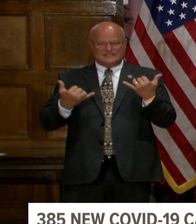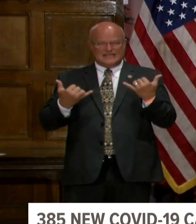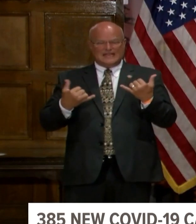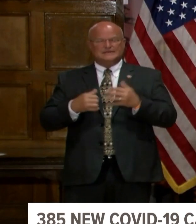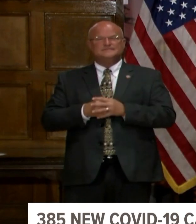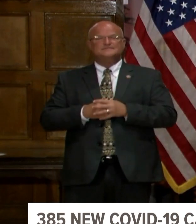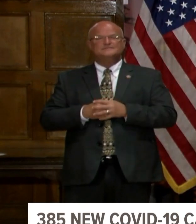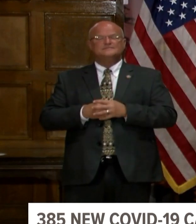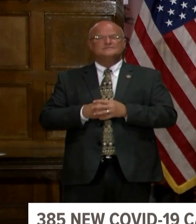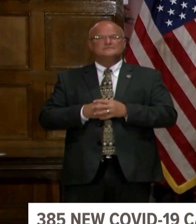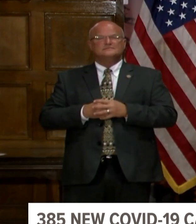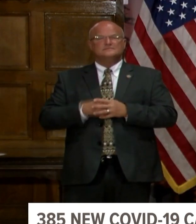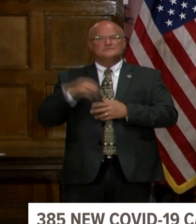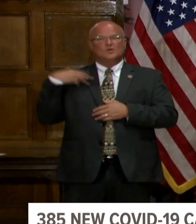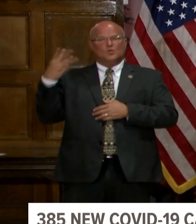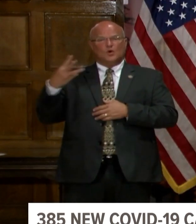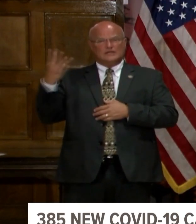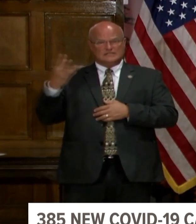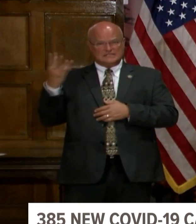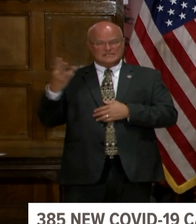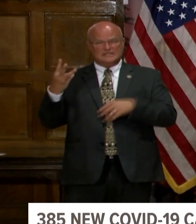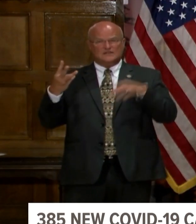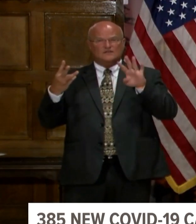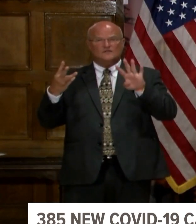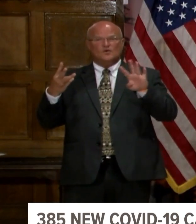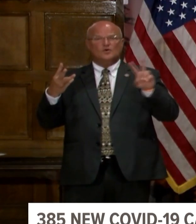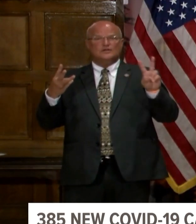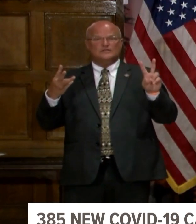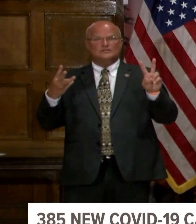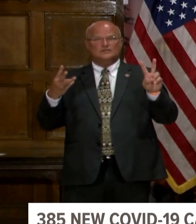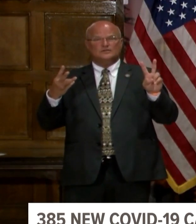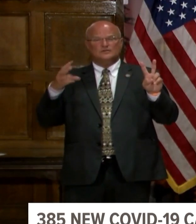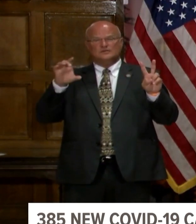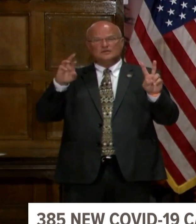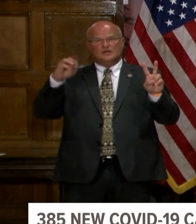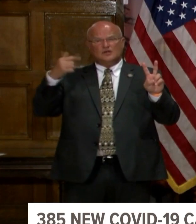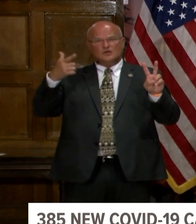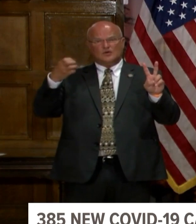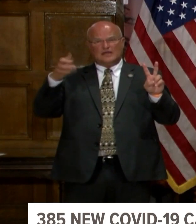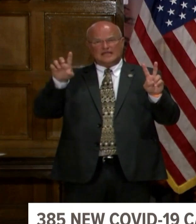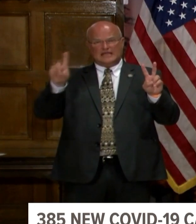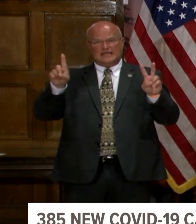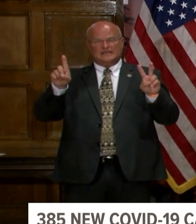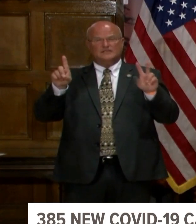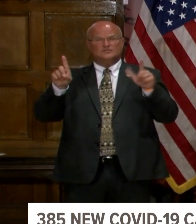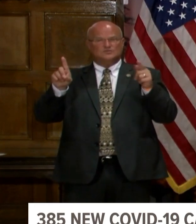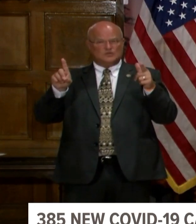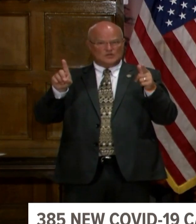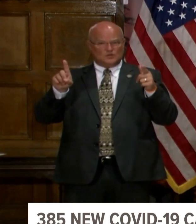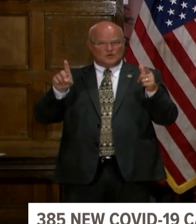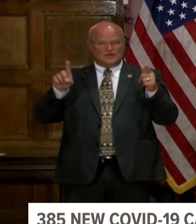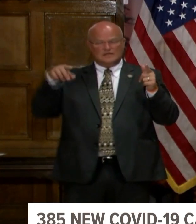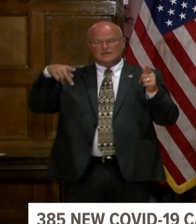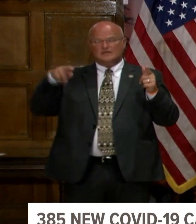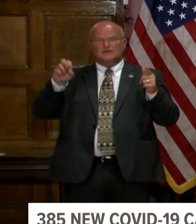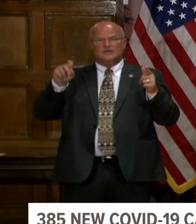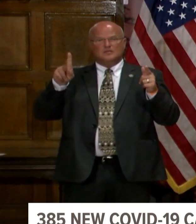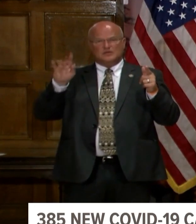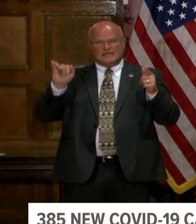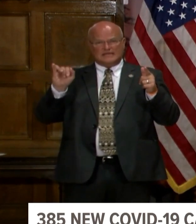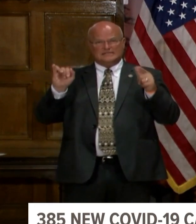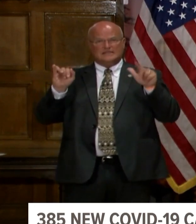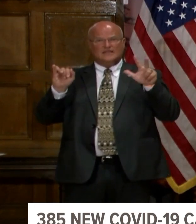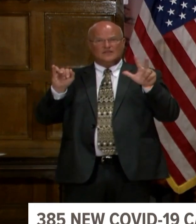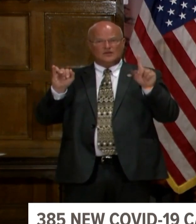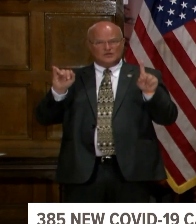today. First is Washington County with 42, followed by Craighead at 21, then Pulaski at